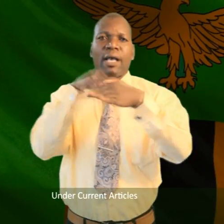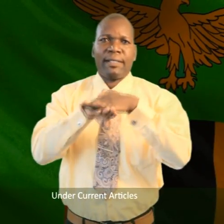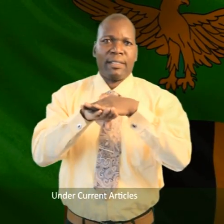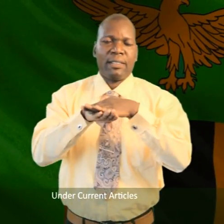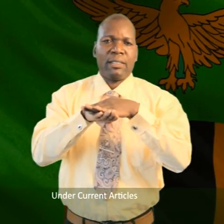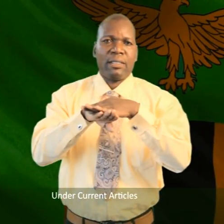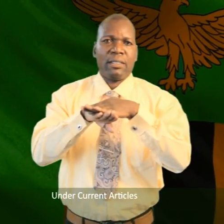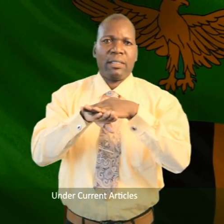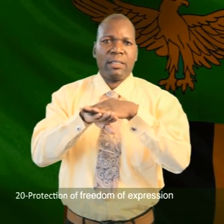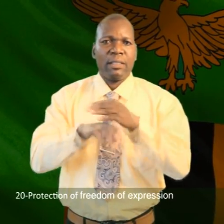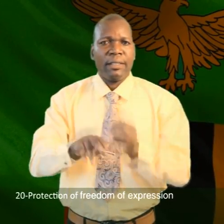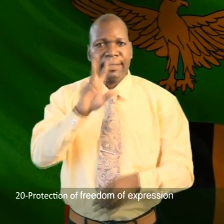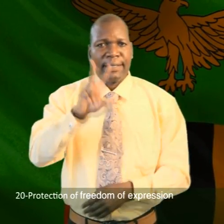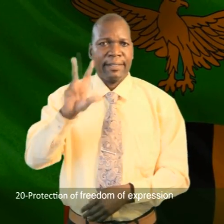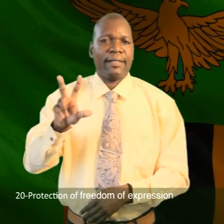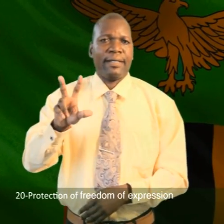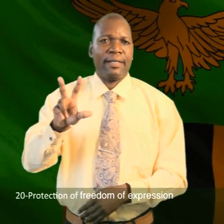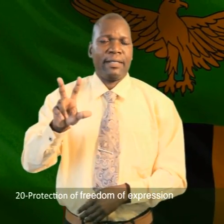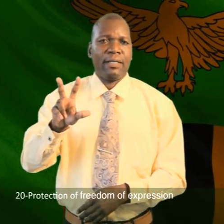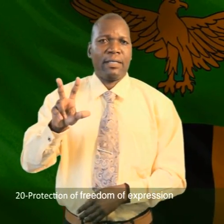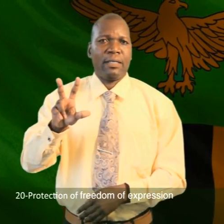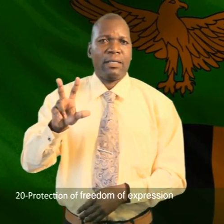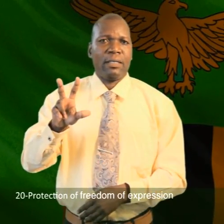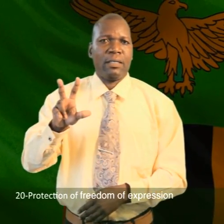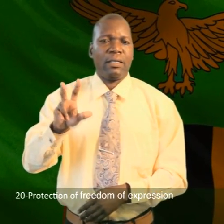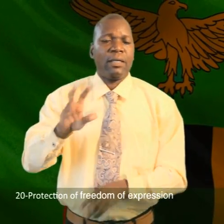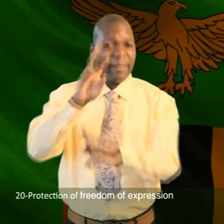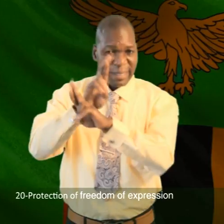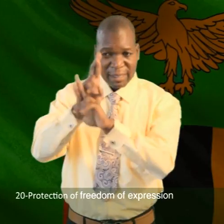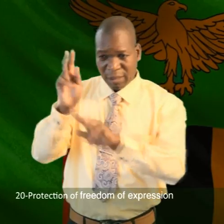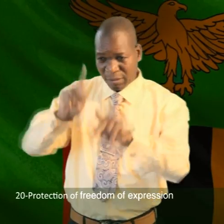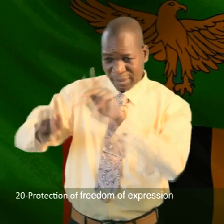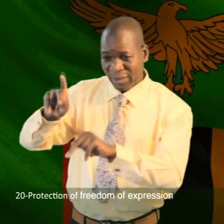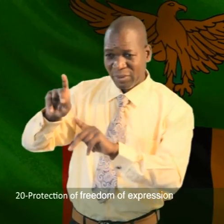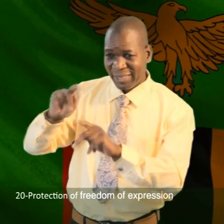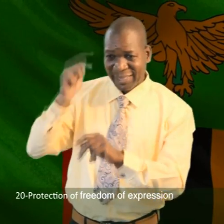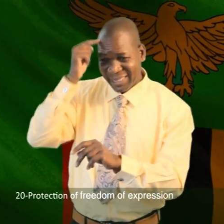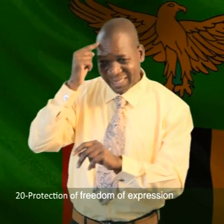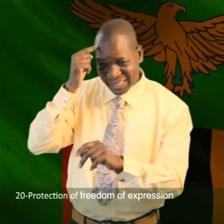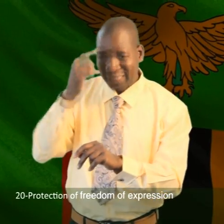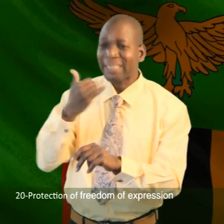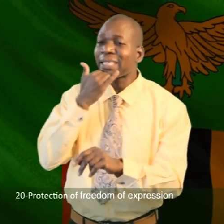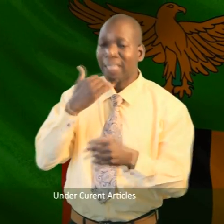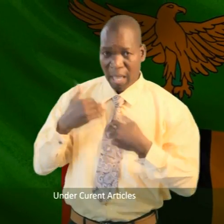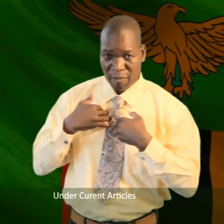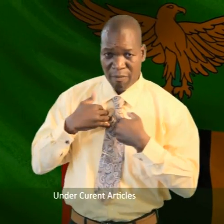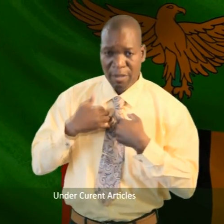articles, 20, protection of freedom of expression. Under current